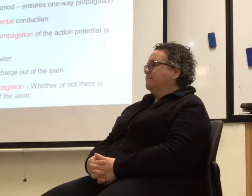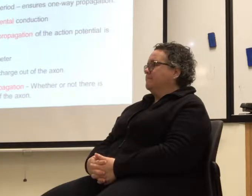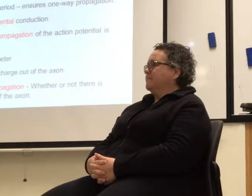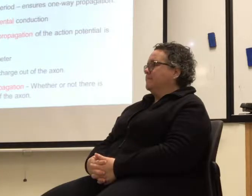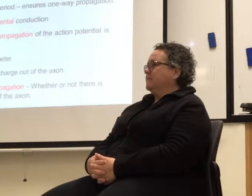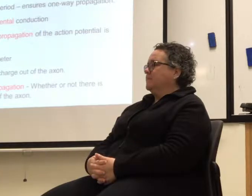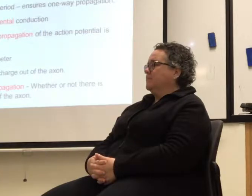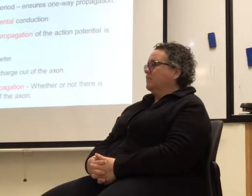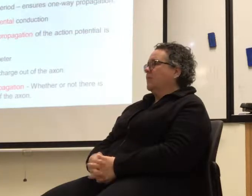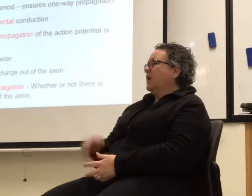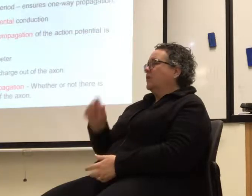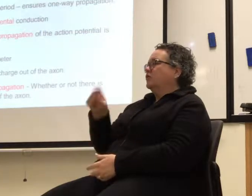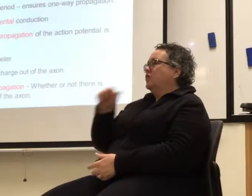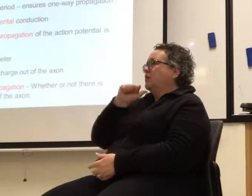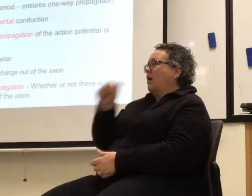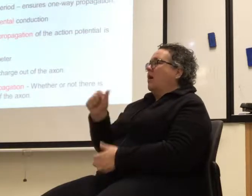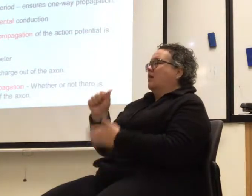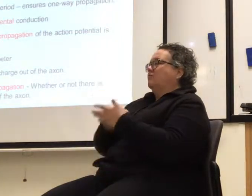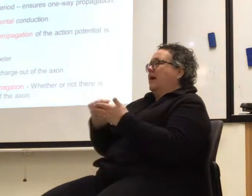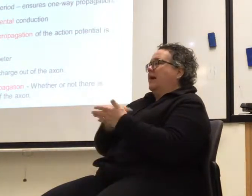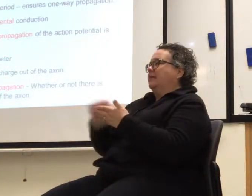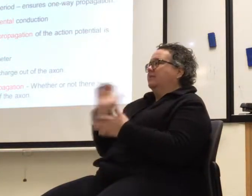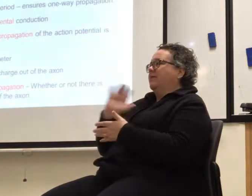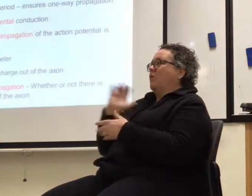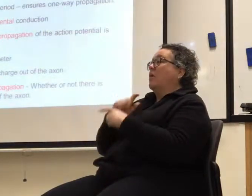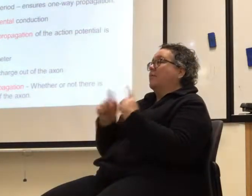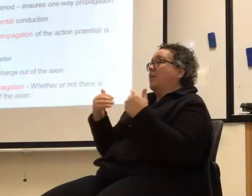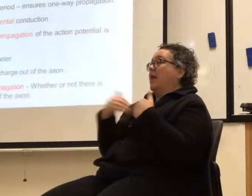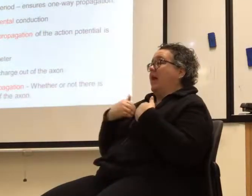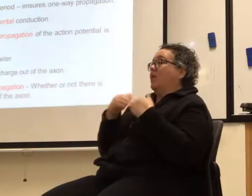I shouldn't have erased it, but what I had on the board before.